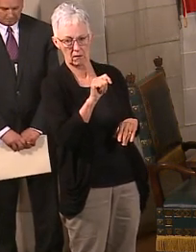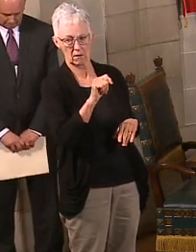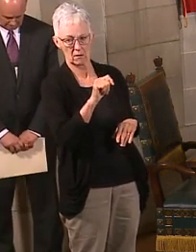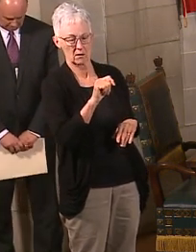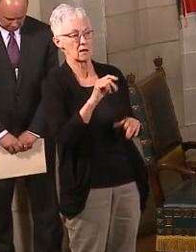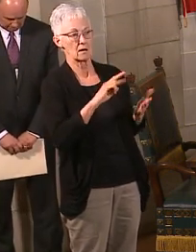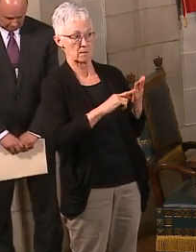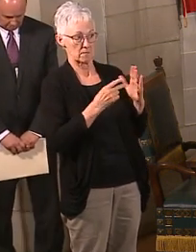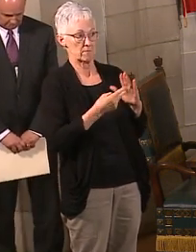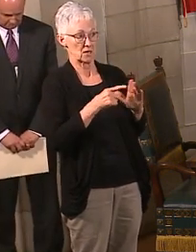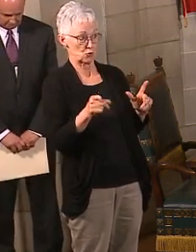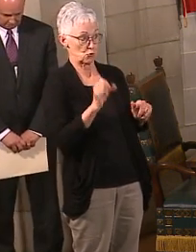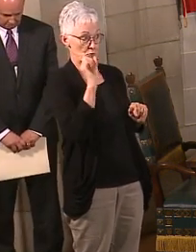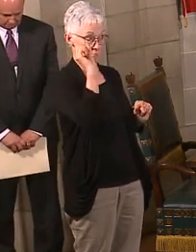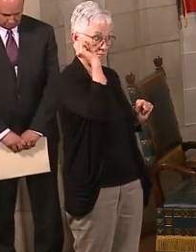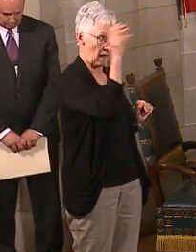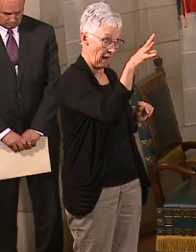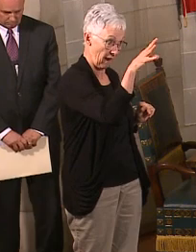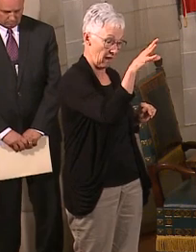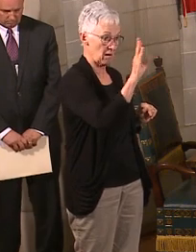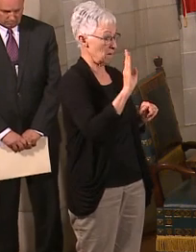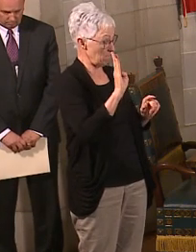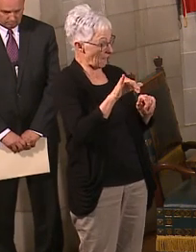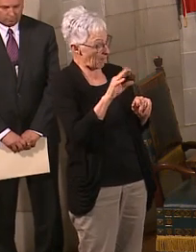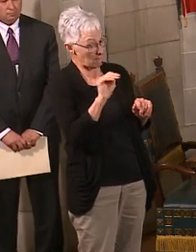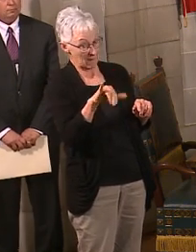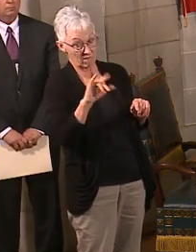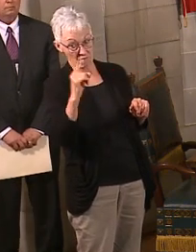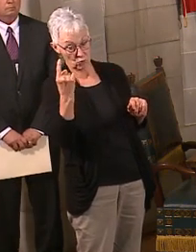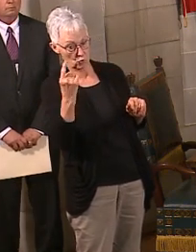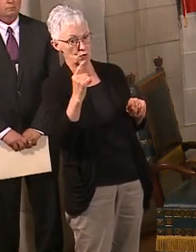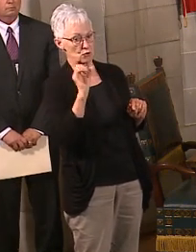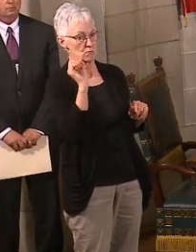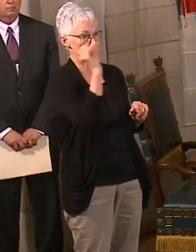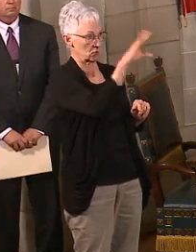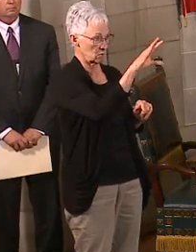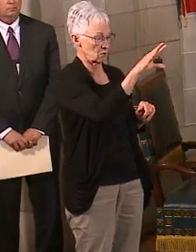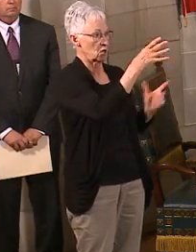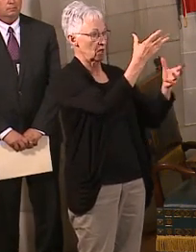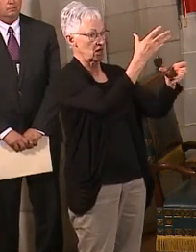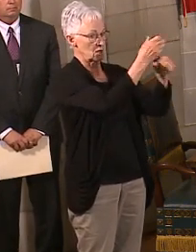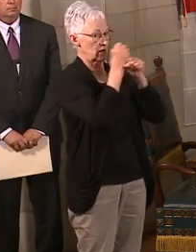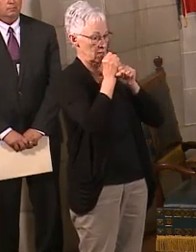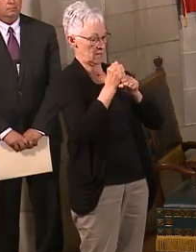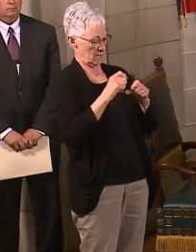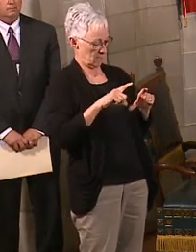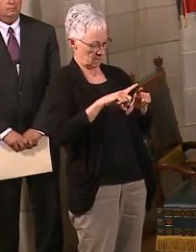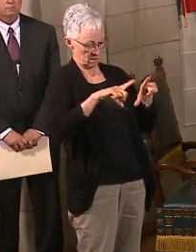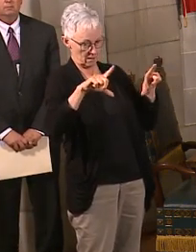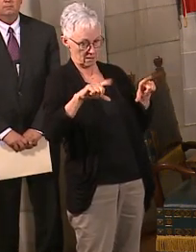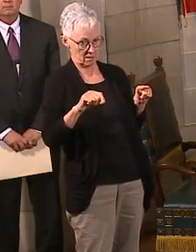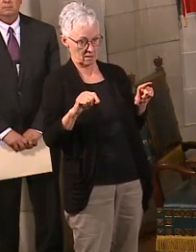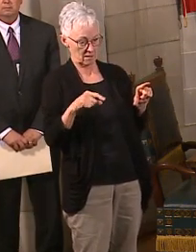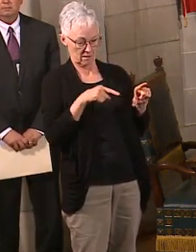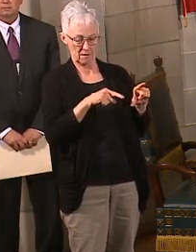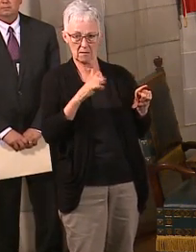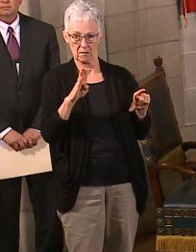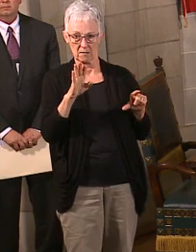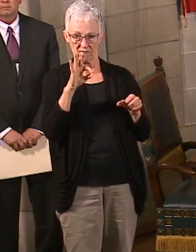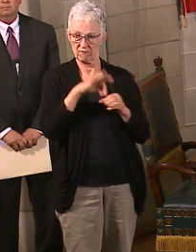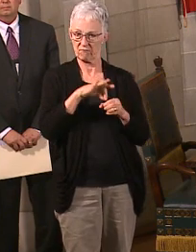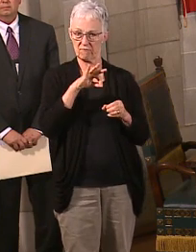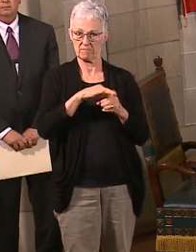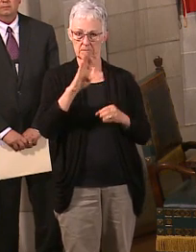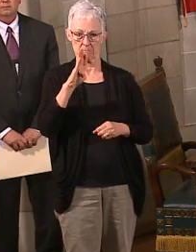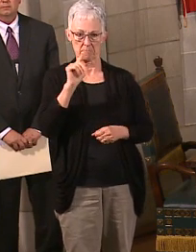Those forms are due May 1st, so if you get that filled out before May 1st, you can receive your ballot in the mail. You can fill it out, mail it back in, drop it off your county box.